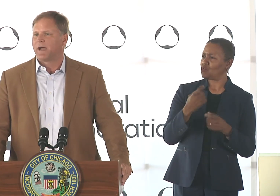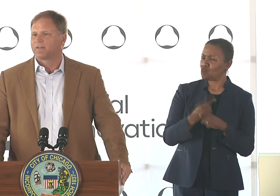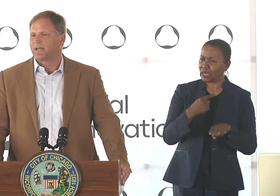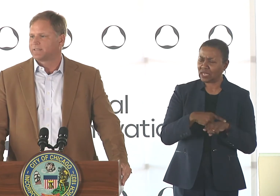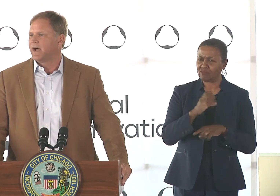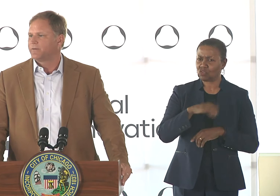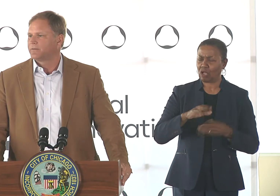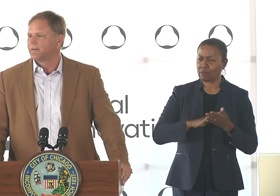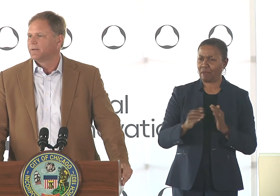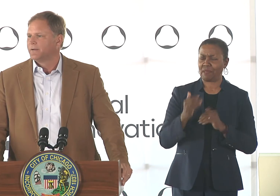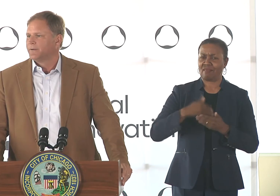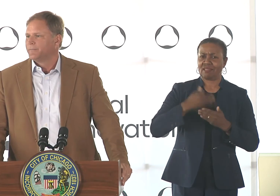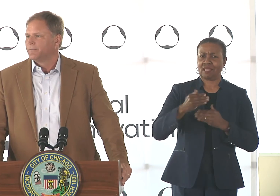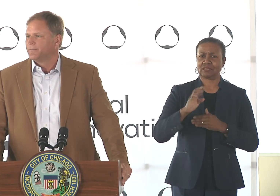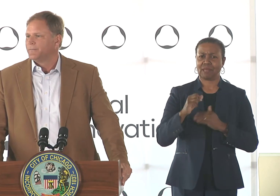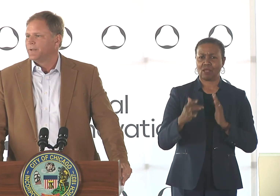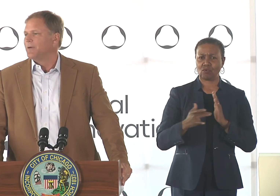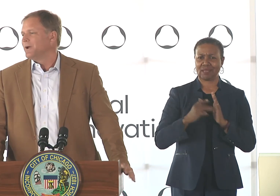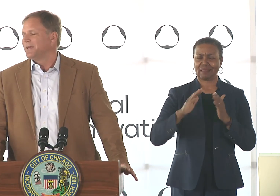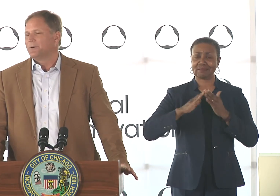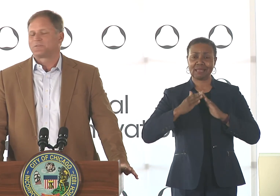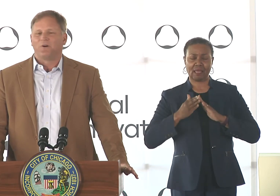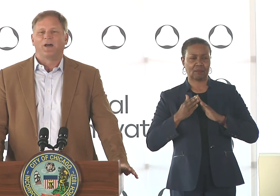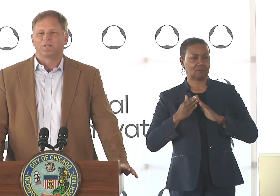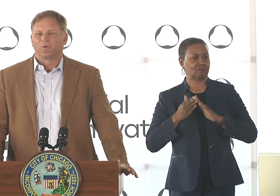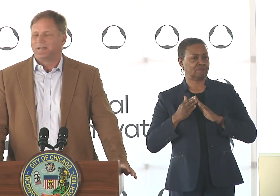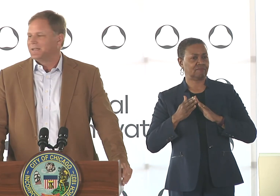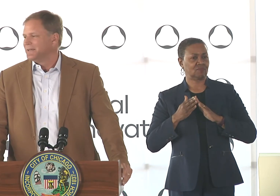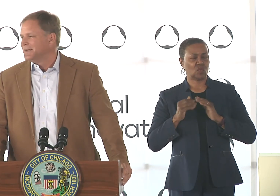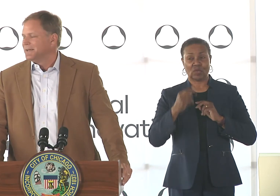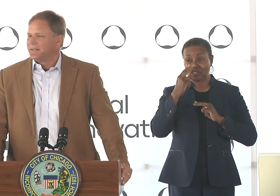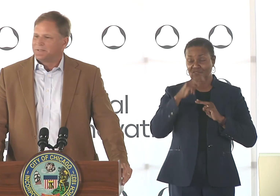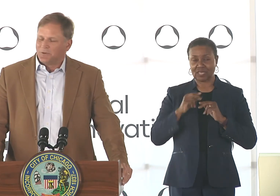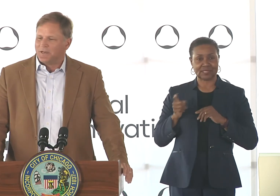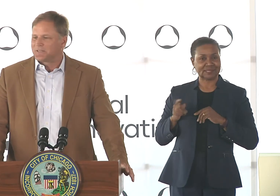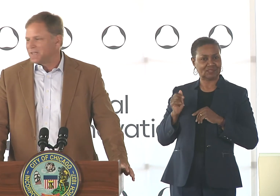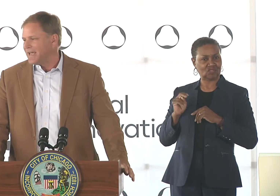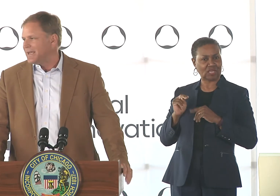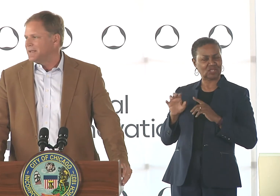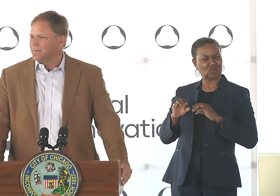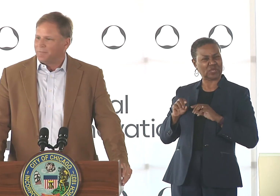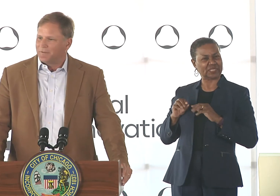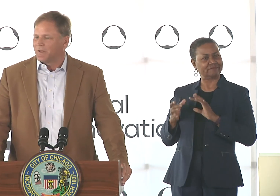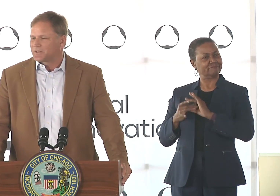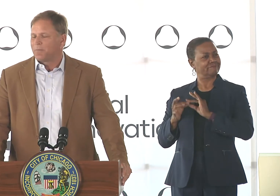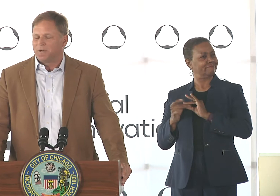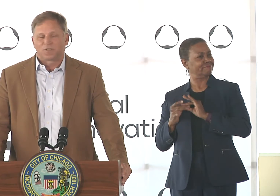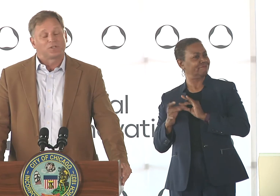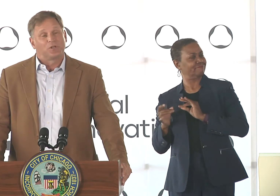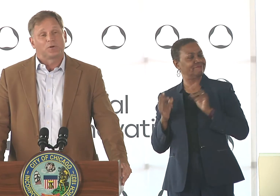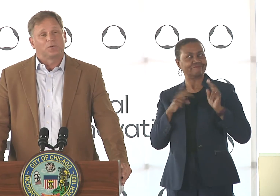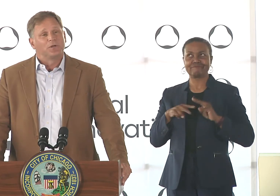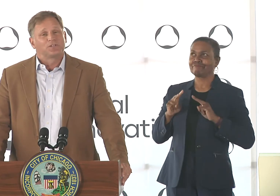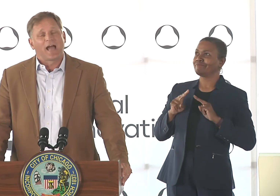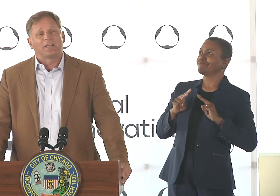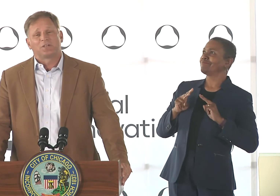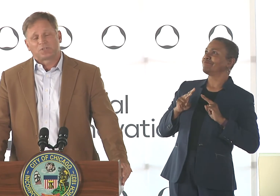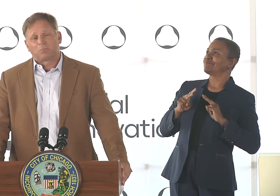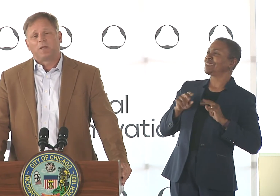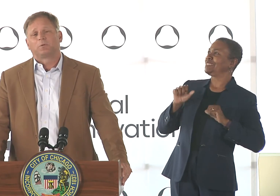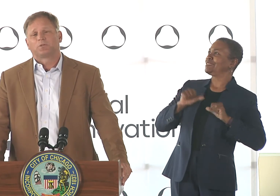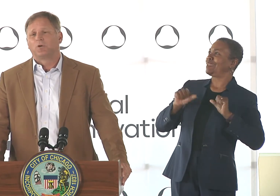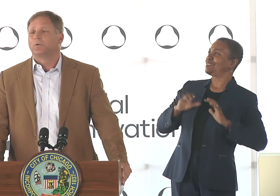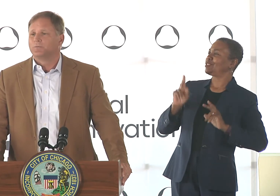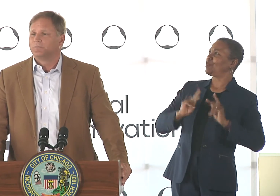the next biotech town. And really what's fun is when he's doing his thing, he looks up and he says, you know,